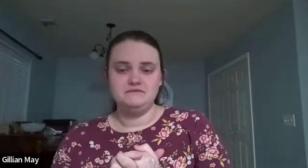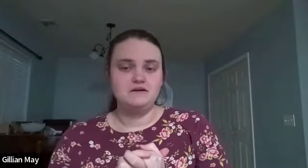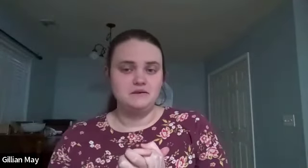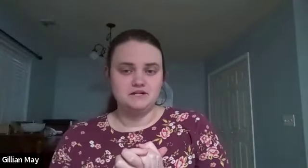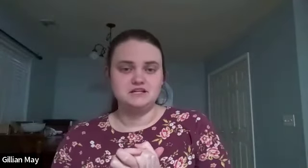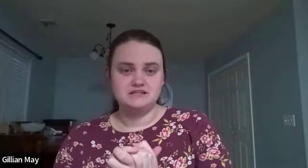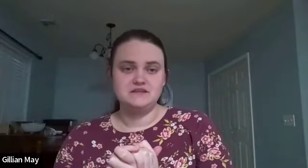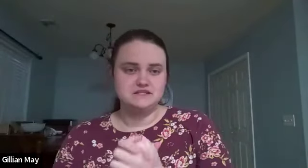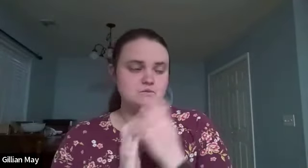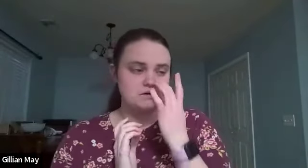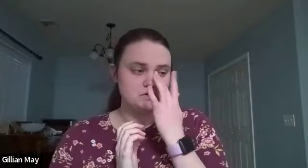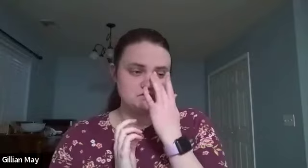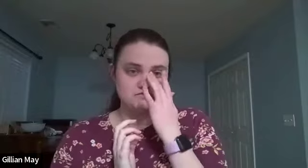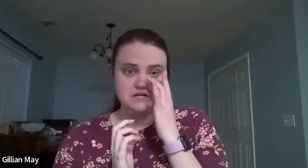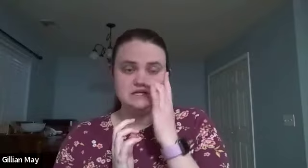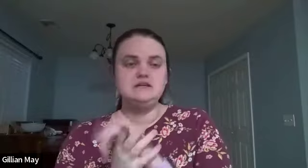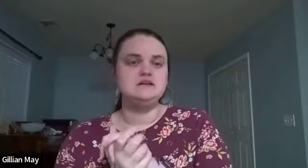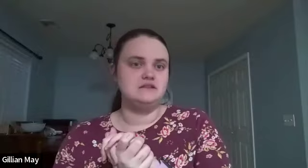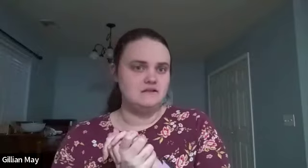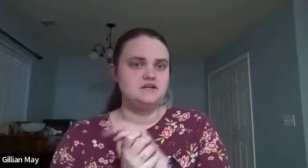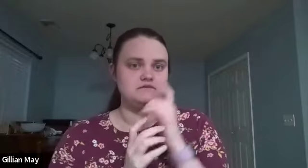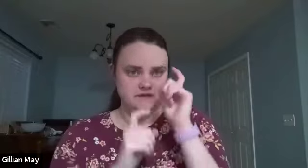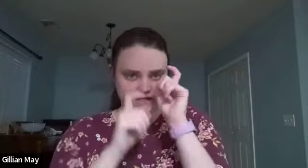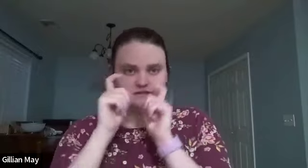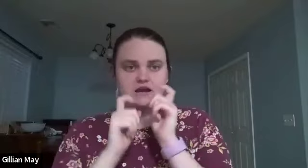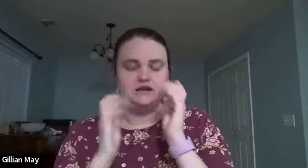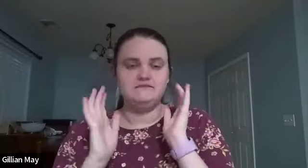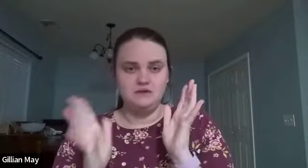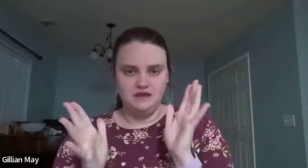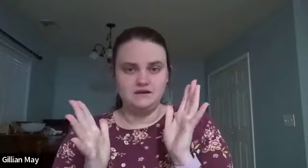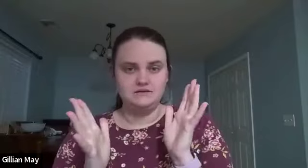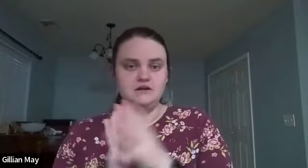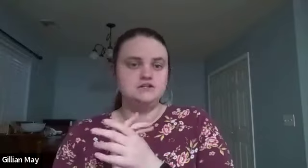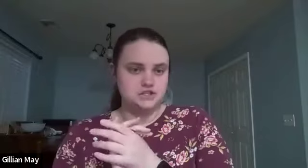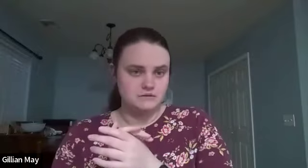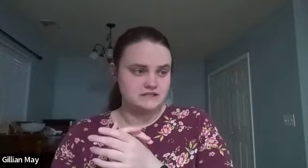Very much, like I said, this is one where you really let your face kind of, if you can, show it.